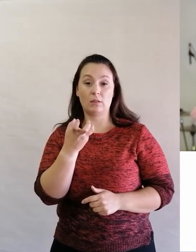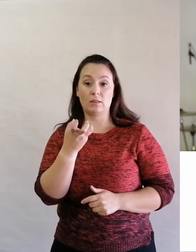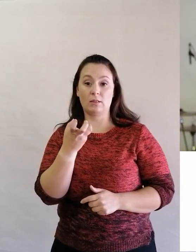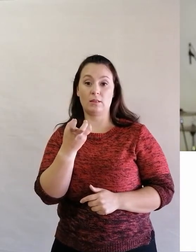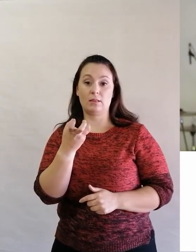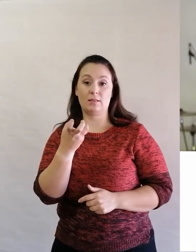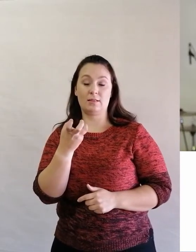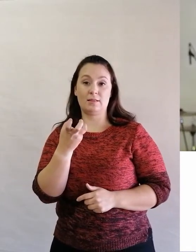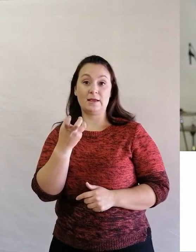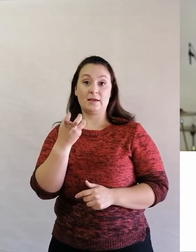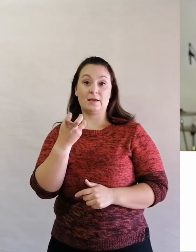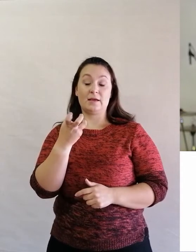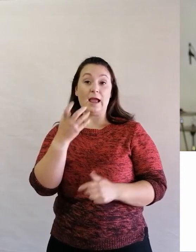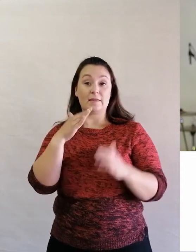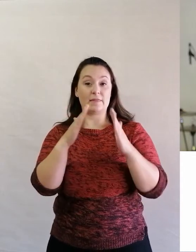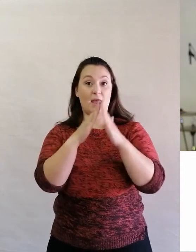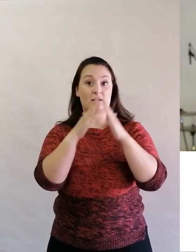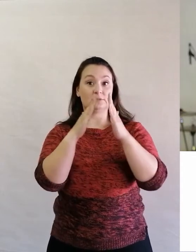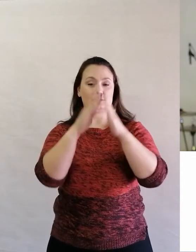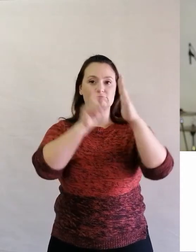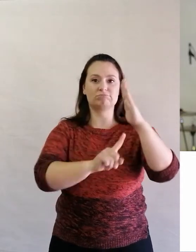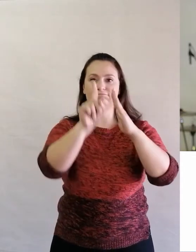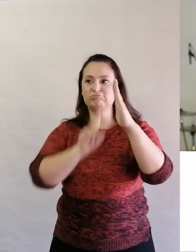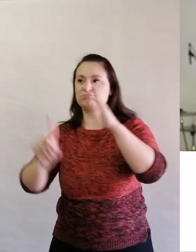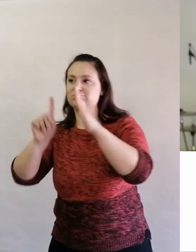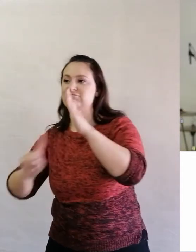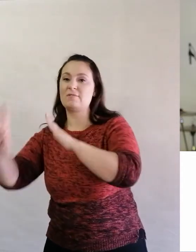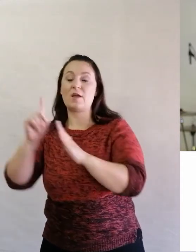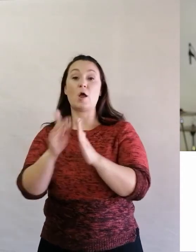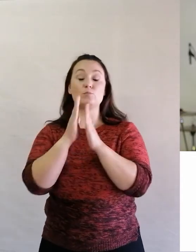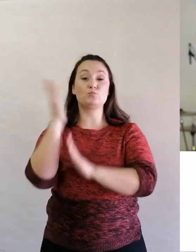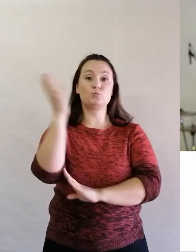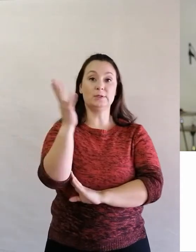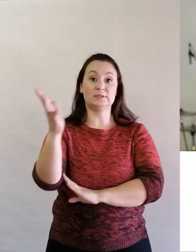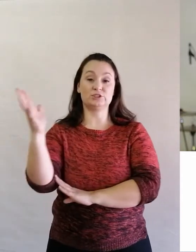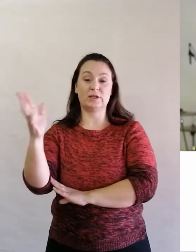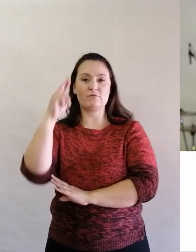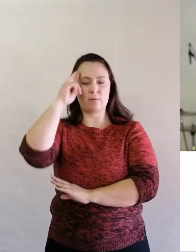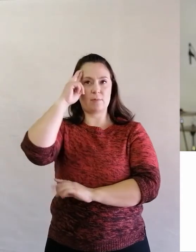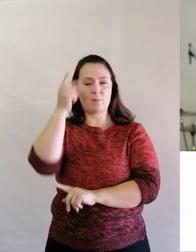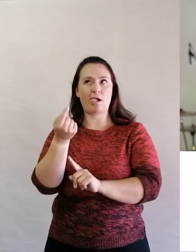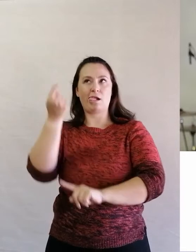from house to house, if he remembered this moment of persecuting from house to house.